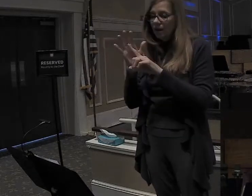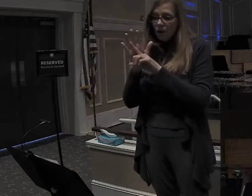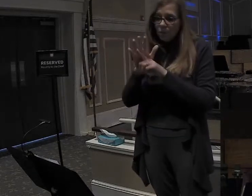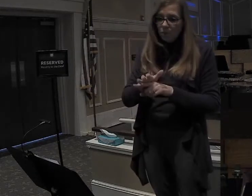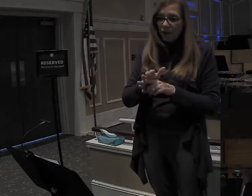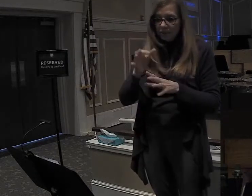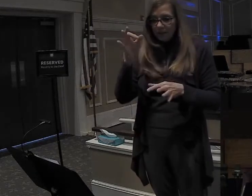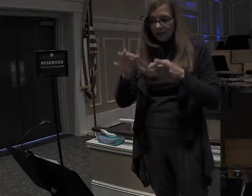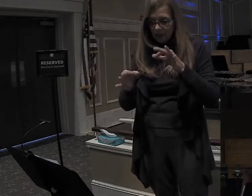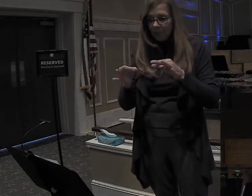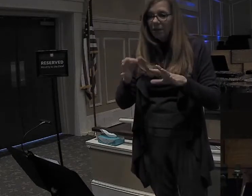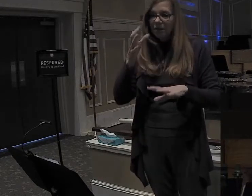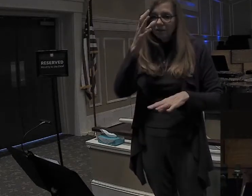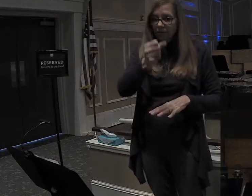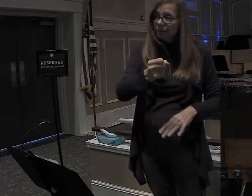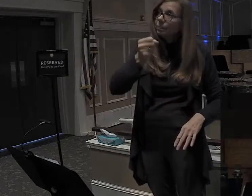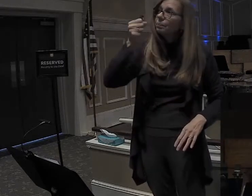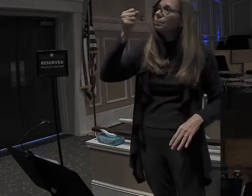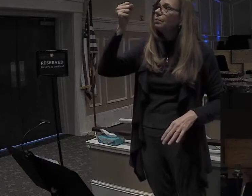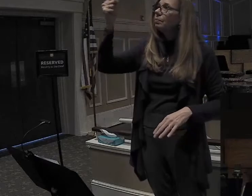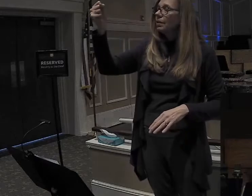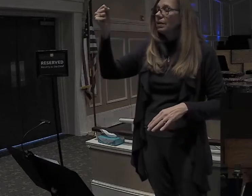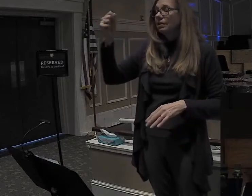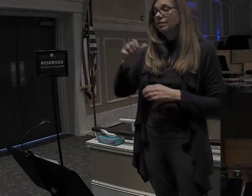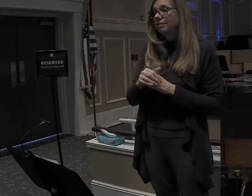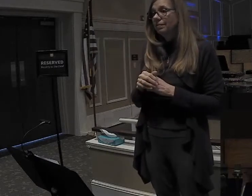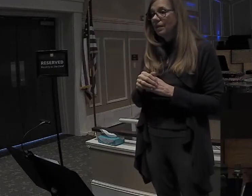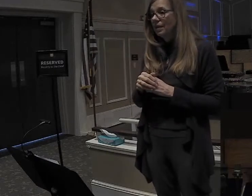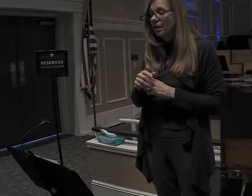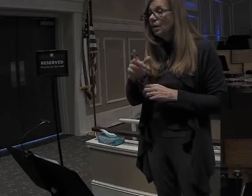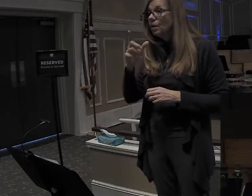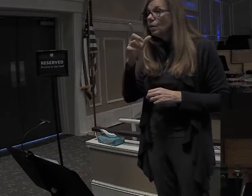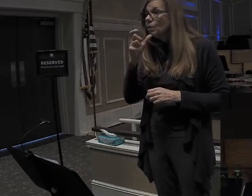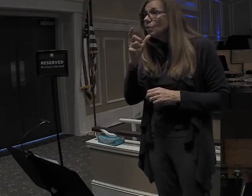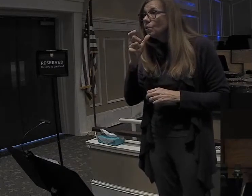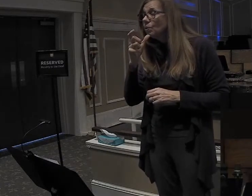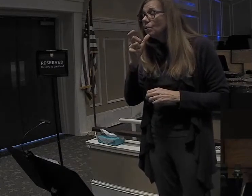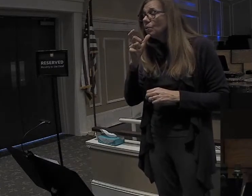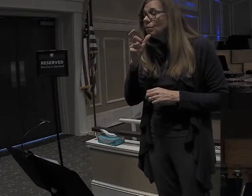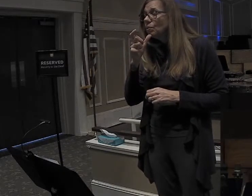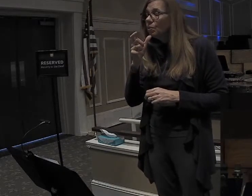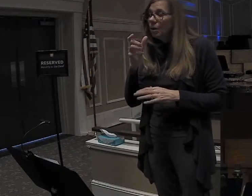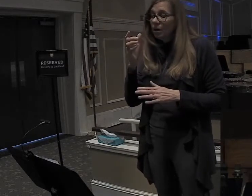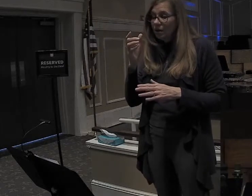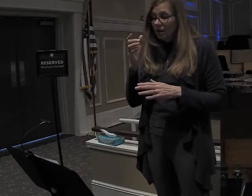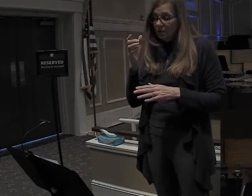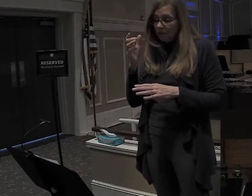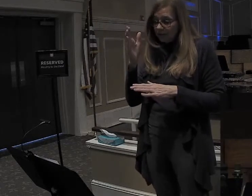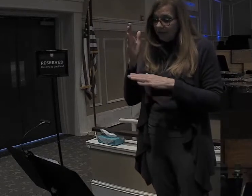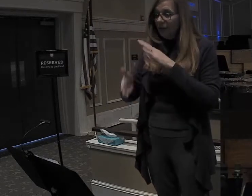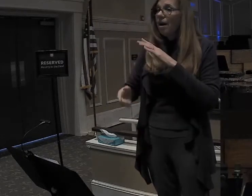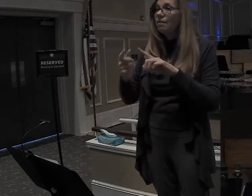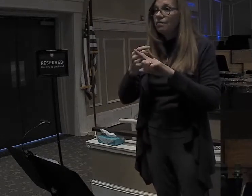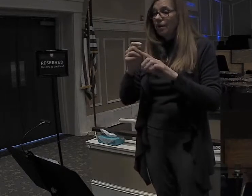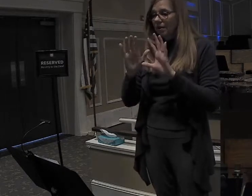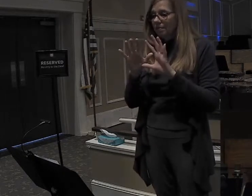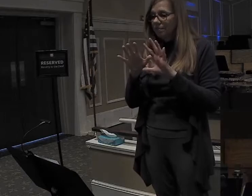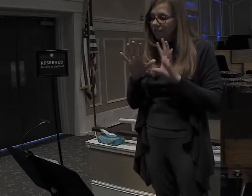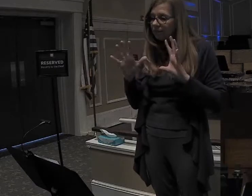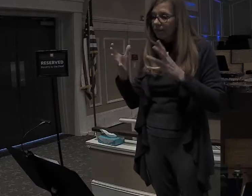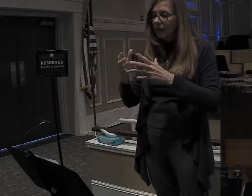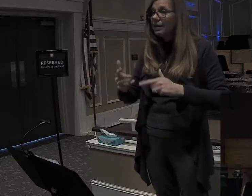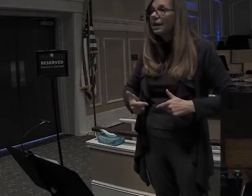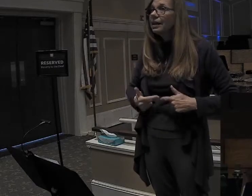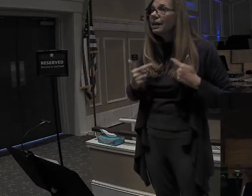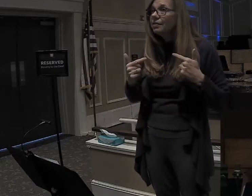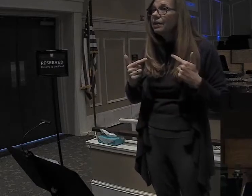judgment he was taken away. And as for his generation, who is considered that he was cut off from the land of the living for the transgression